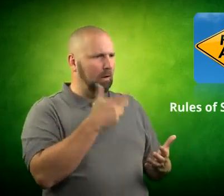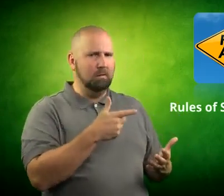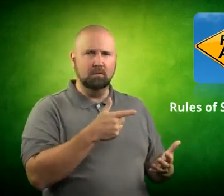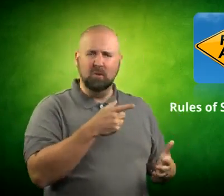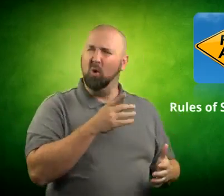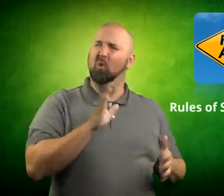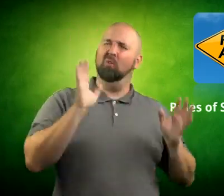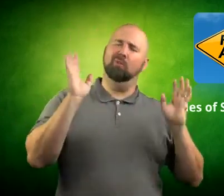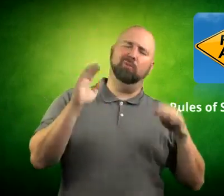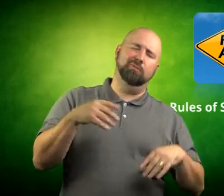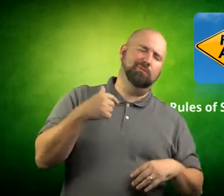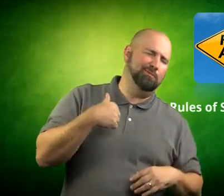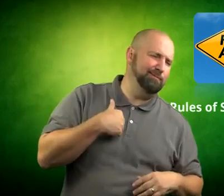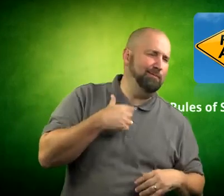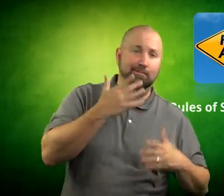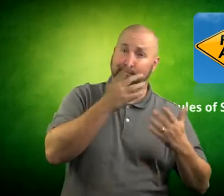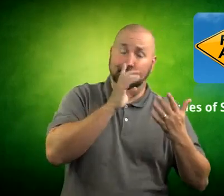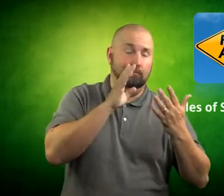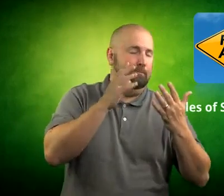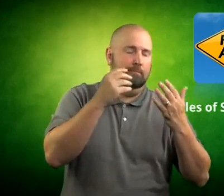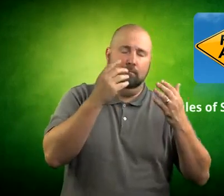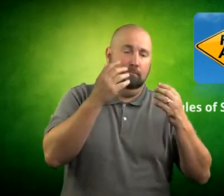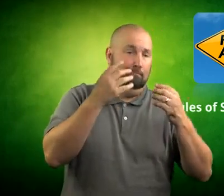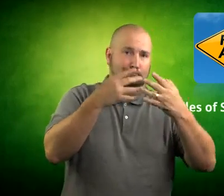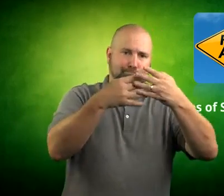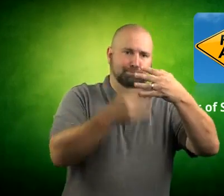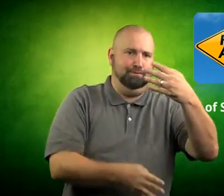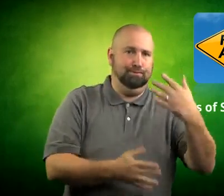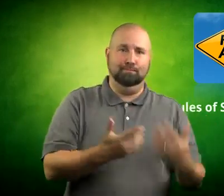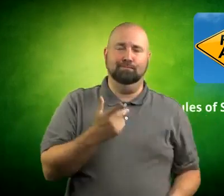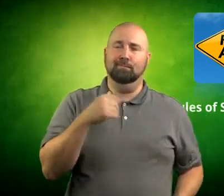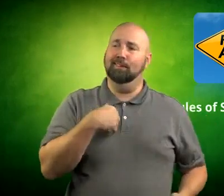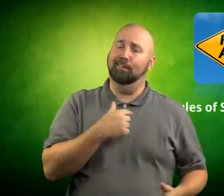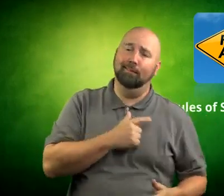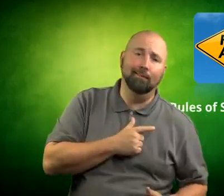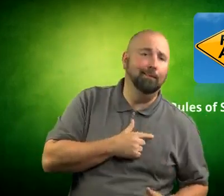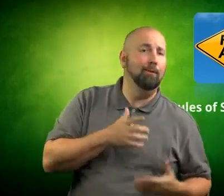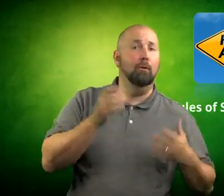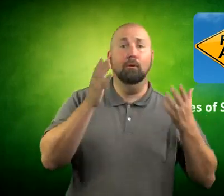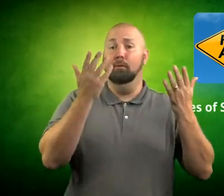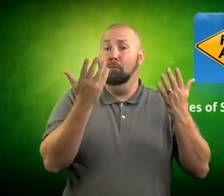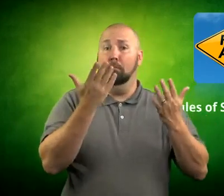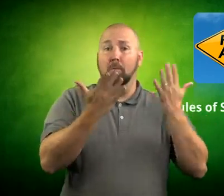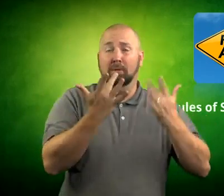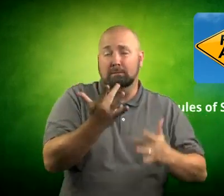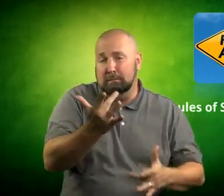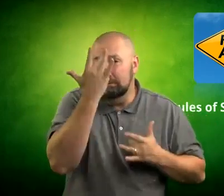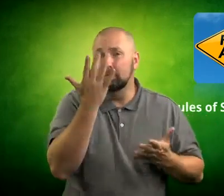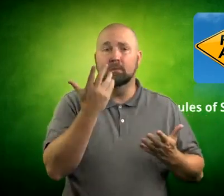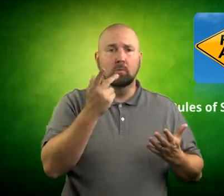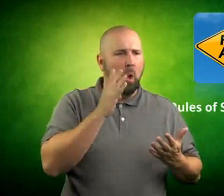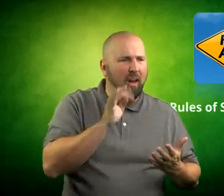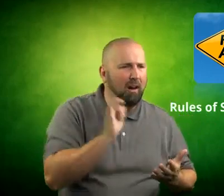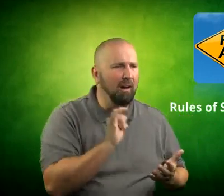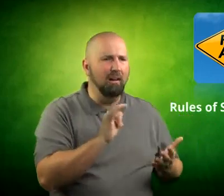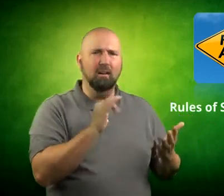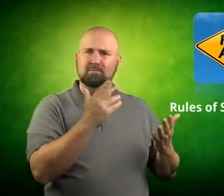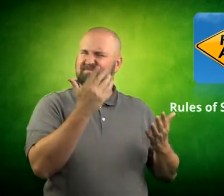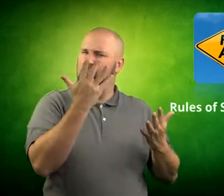they've really packed on the pounds, and I would go ahead and say it. And their response would be, yeah, I'm just been lazy,